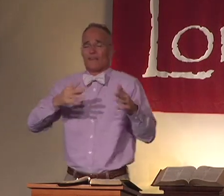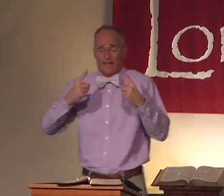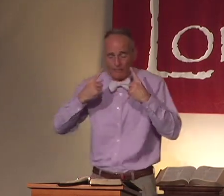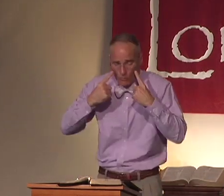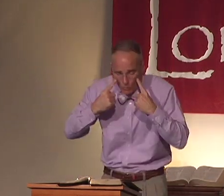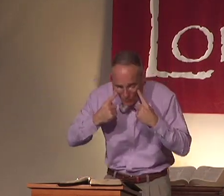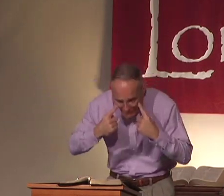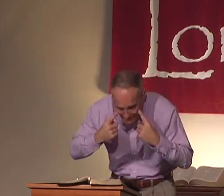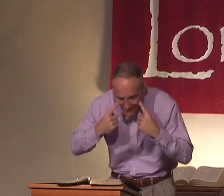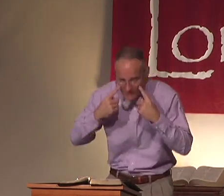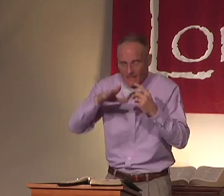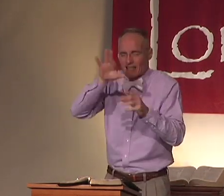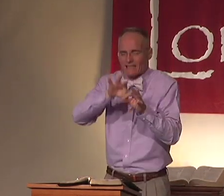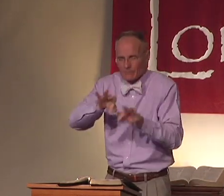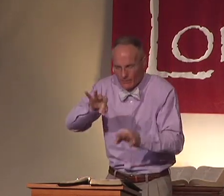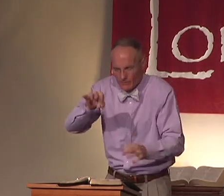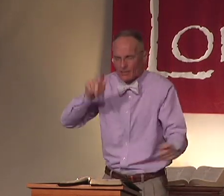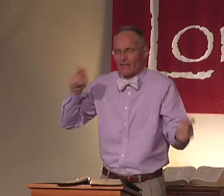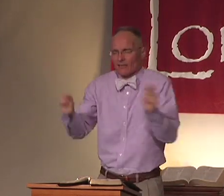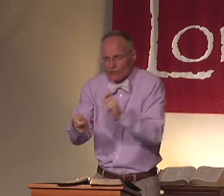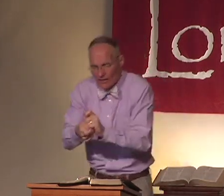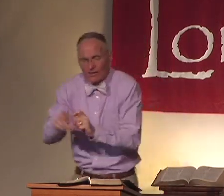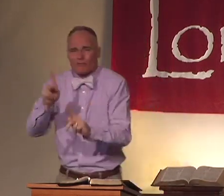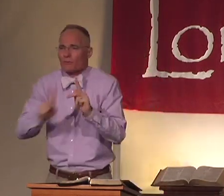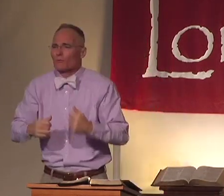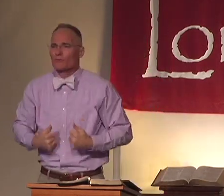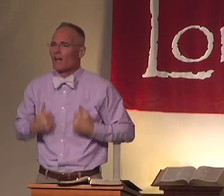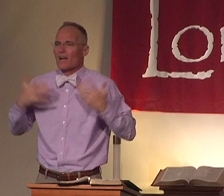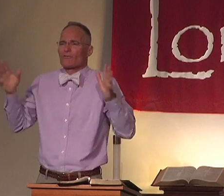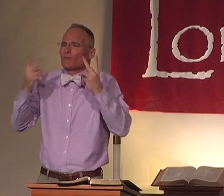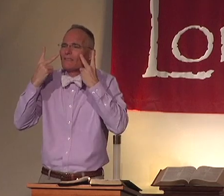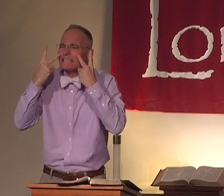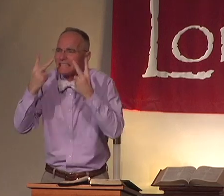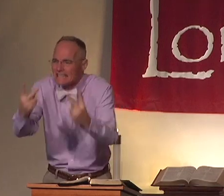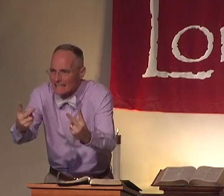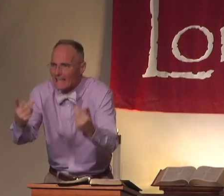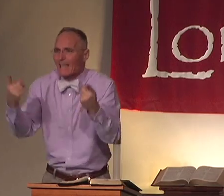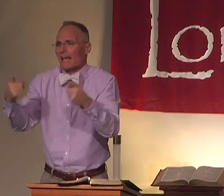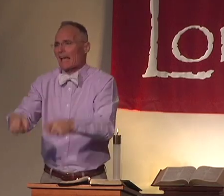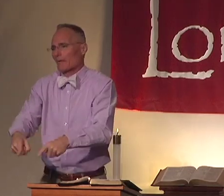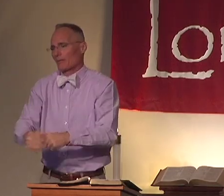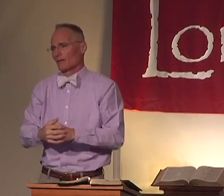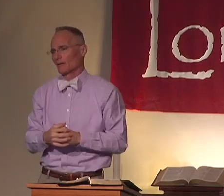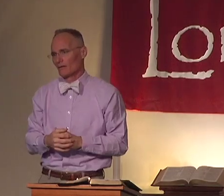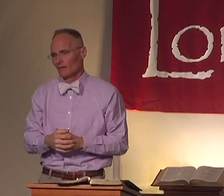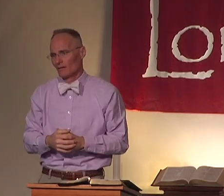you, we have witnessed the Spirit, how it changes people's lives. We've seen that happen.